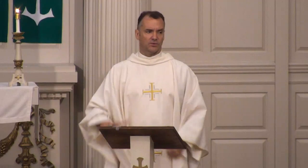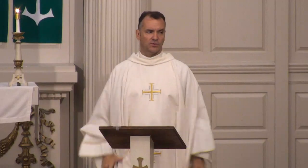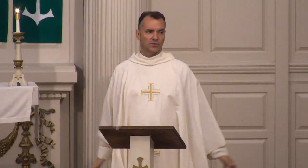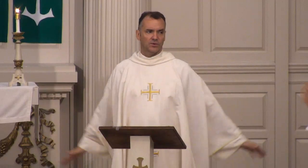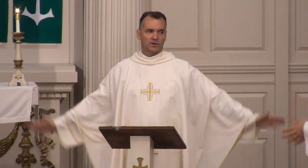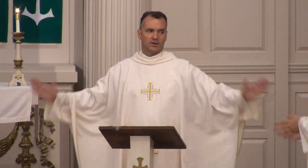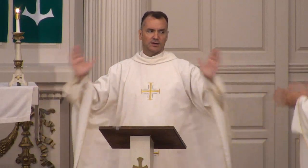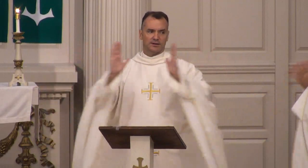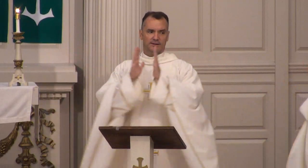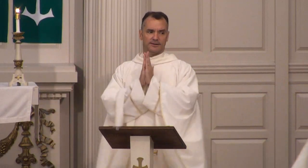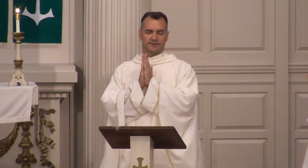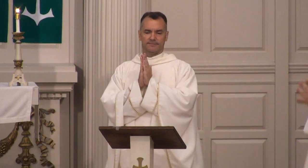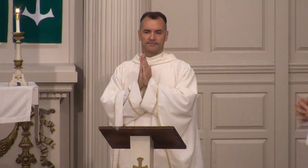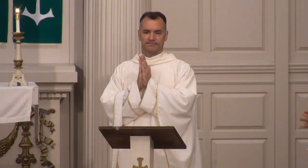Lord. Amen.